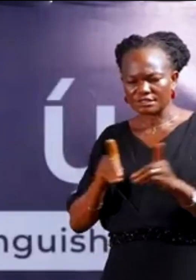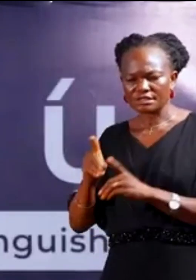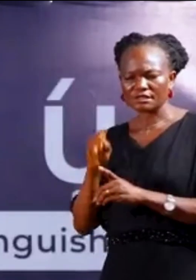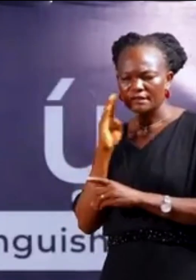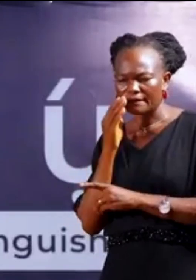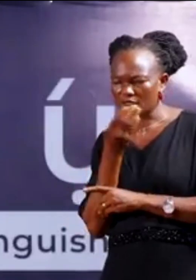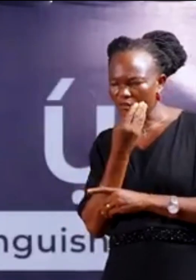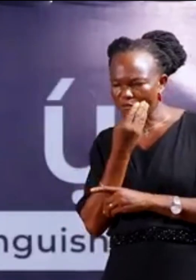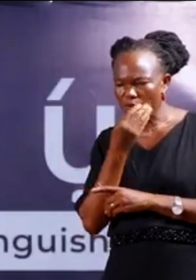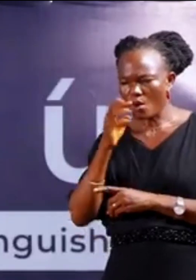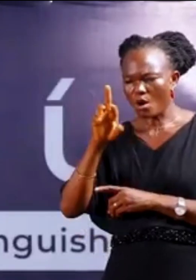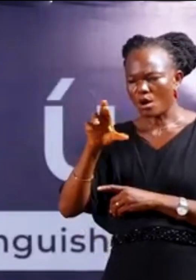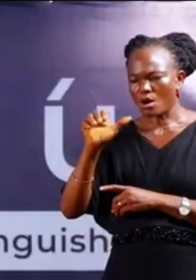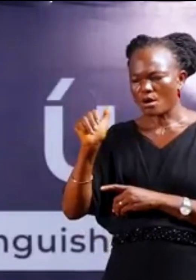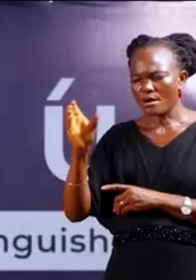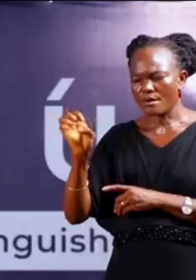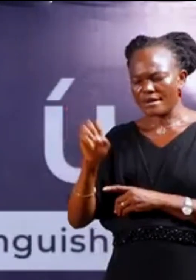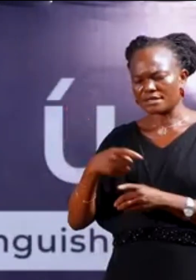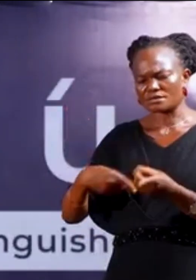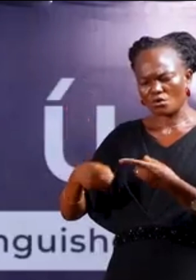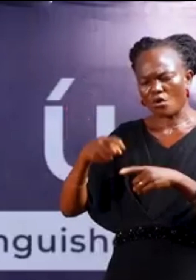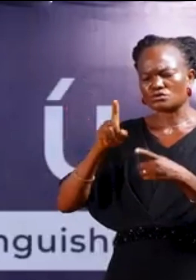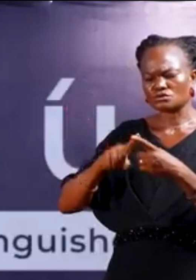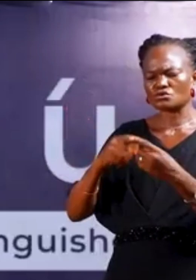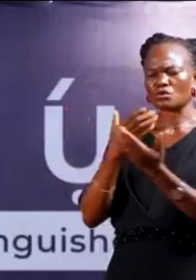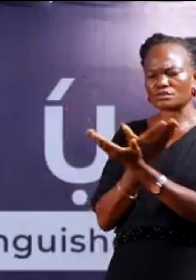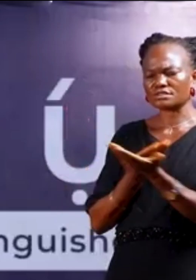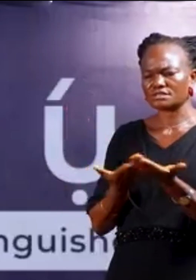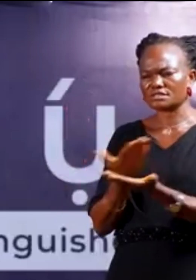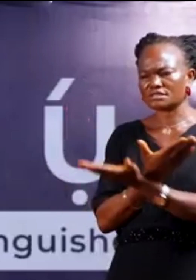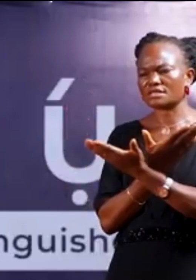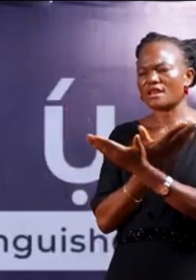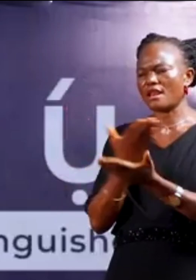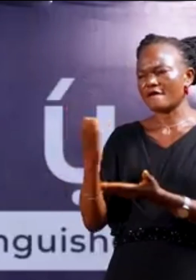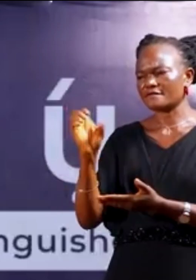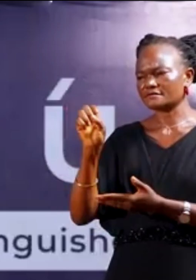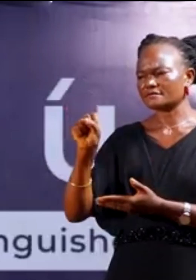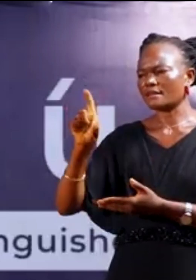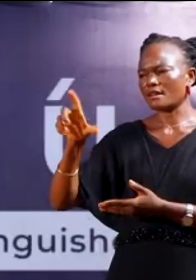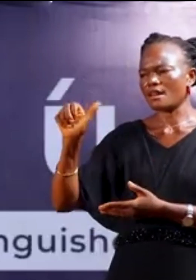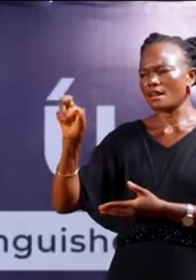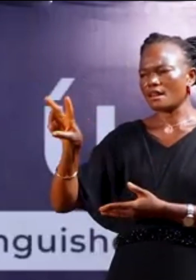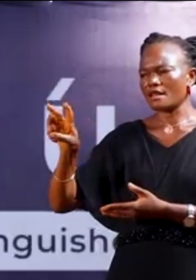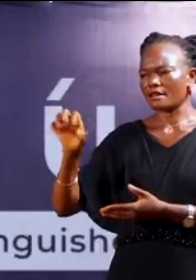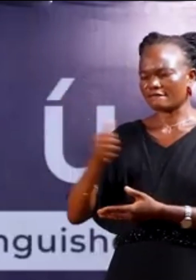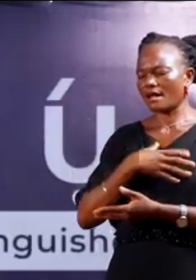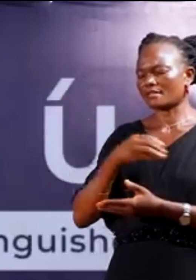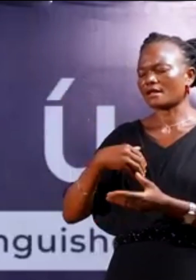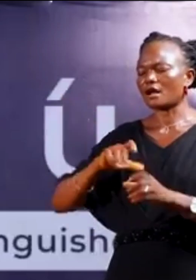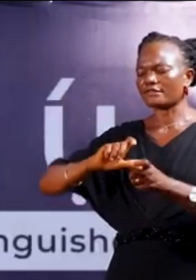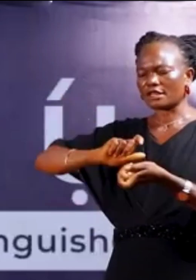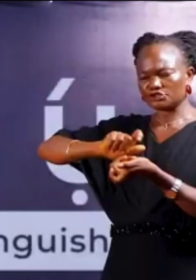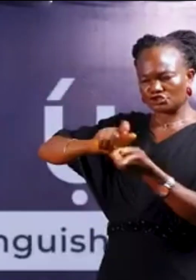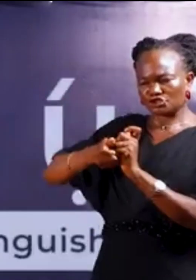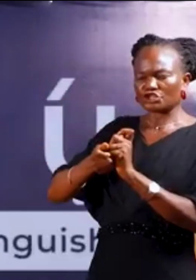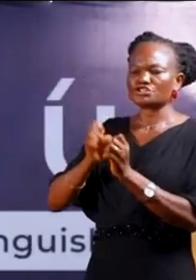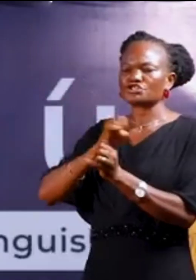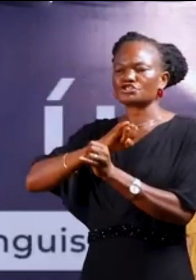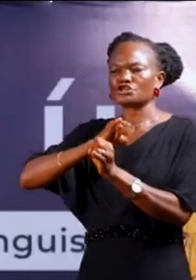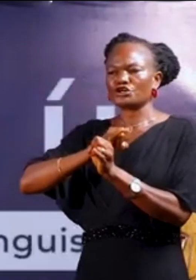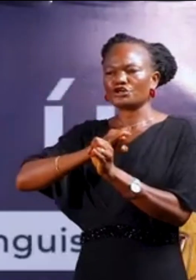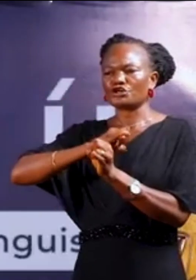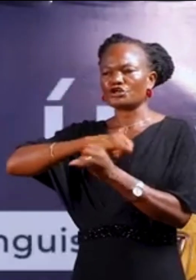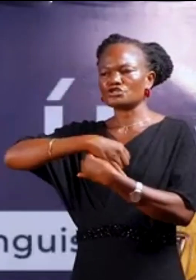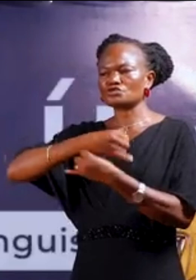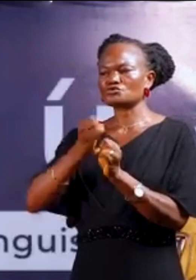to slavery, and how did their response shape the institution of slavery? But let me